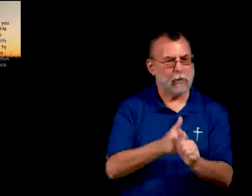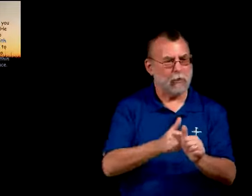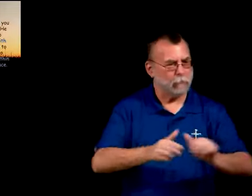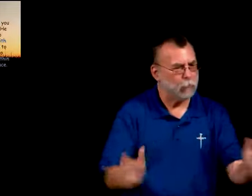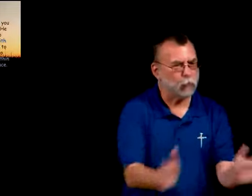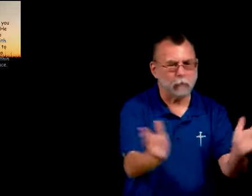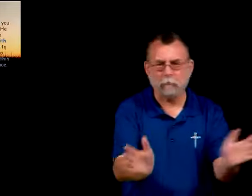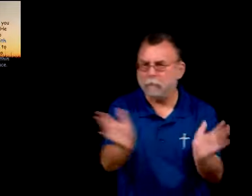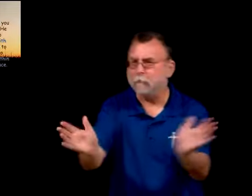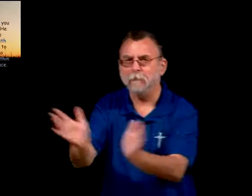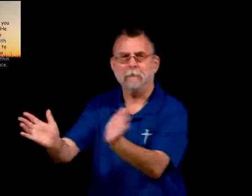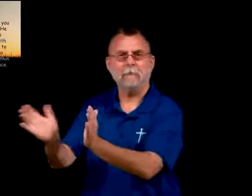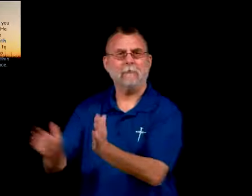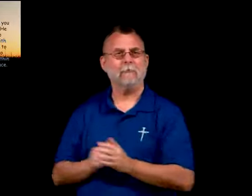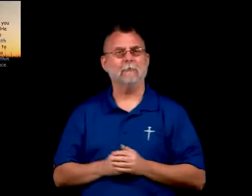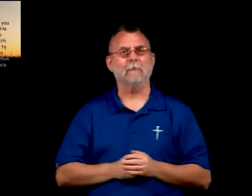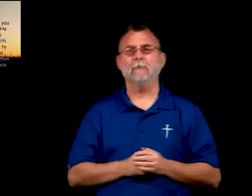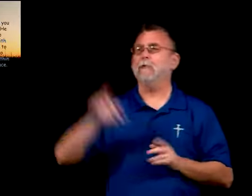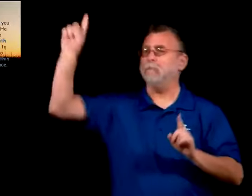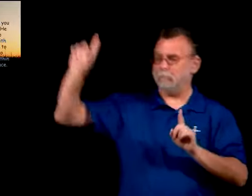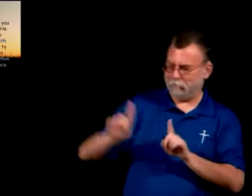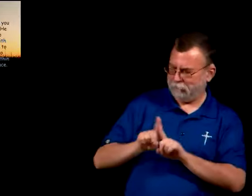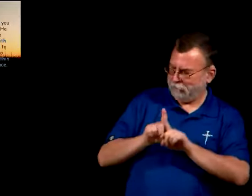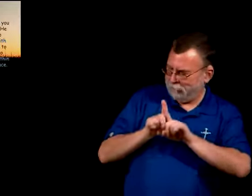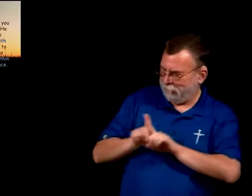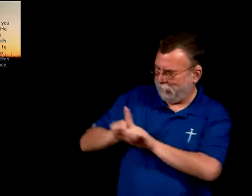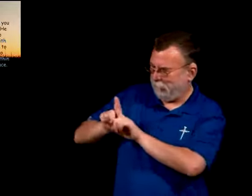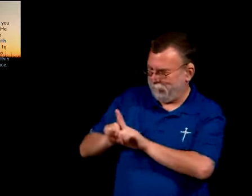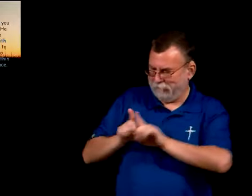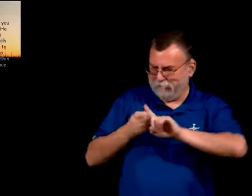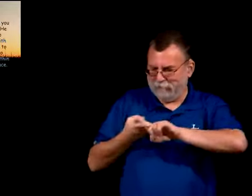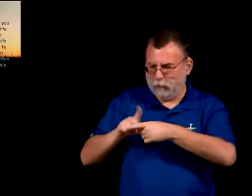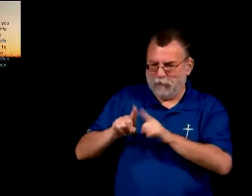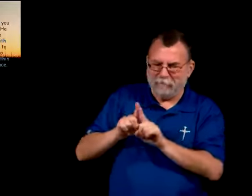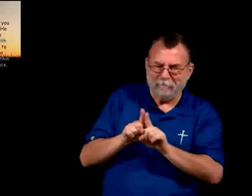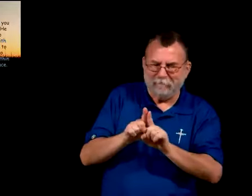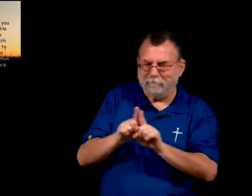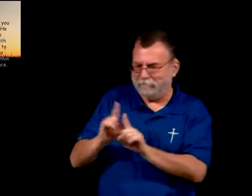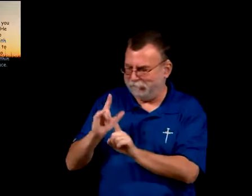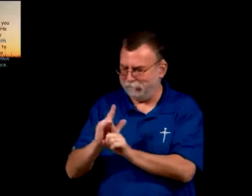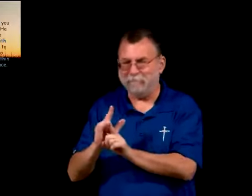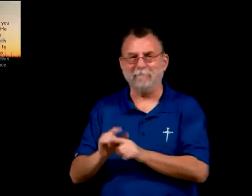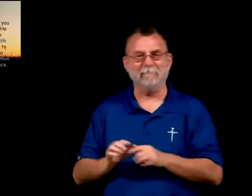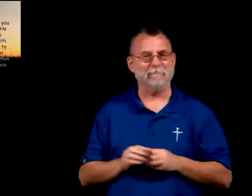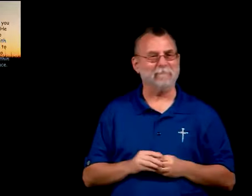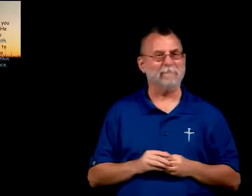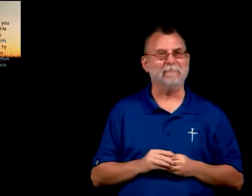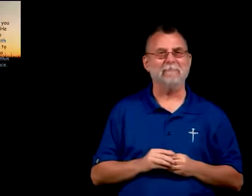go behind you to encourage you, with you to be a friend,